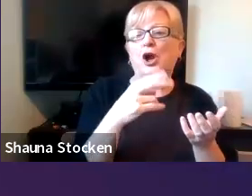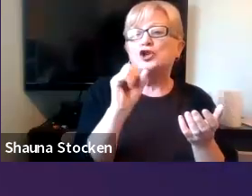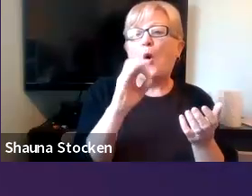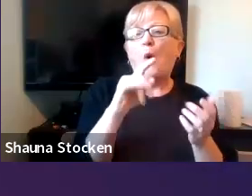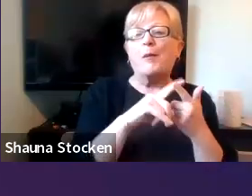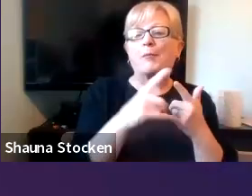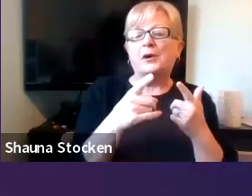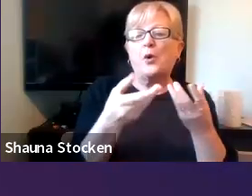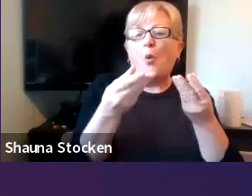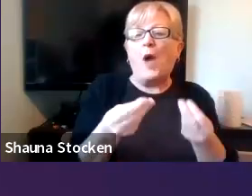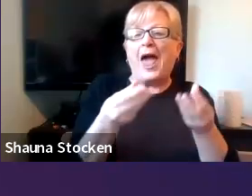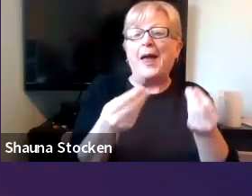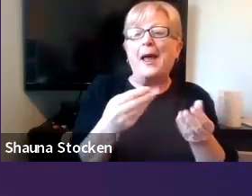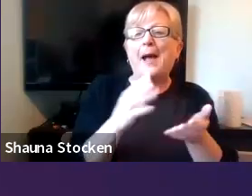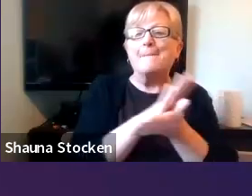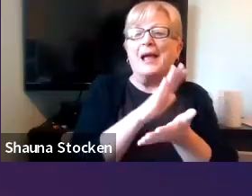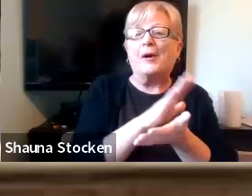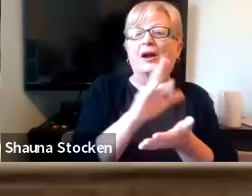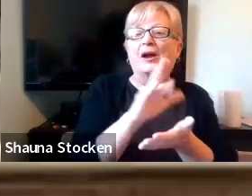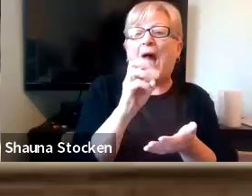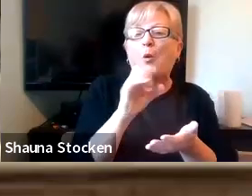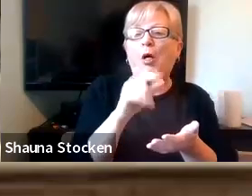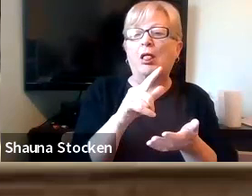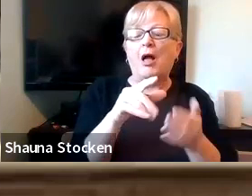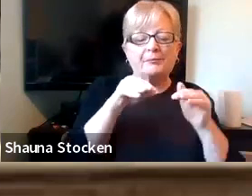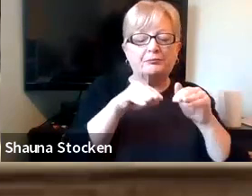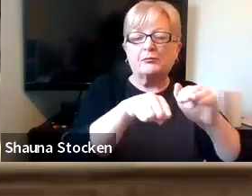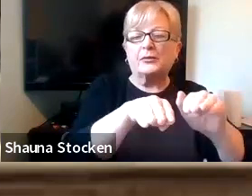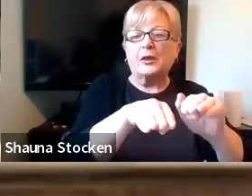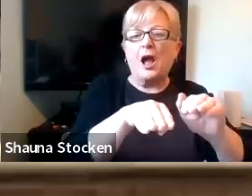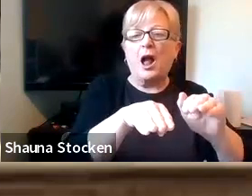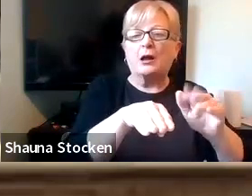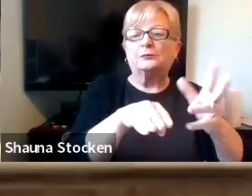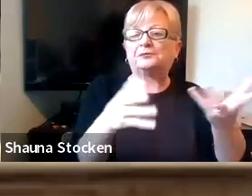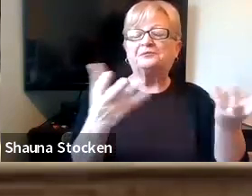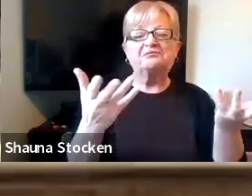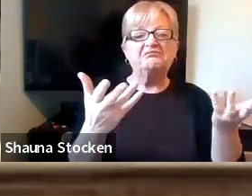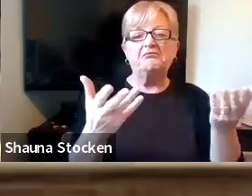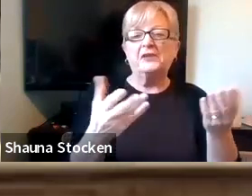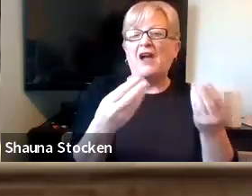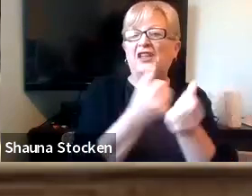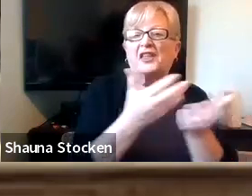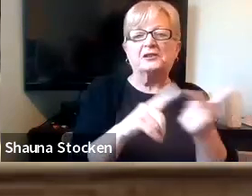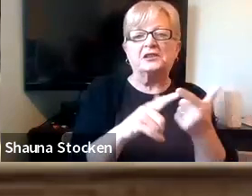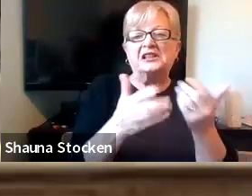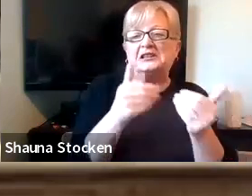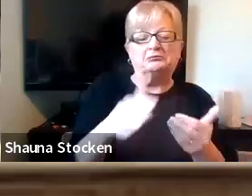towel, and everything comes right off. But I haven't tried the cleaning function